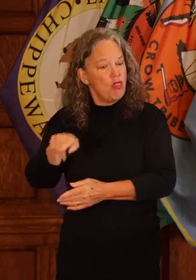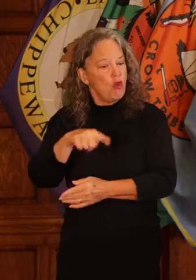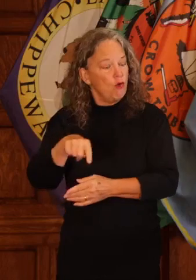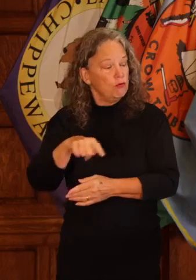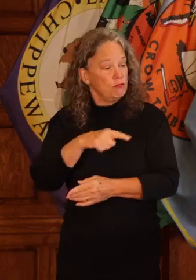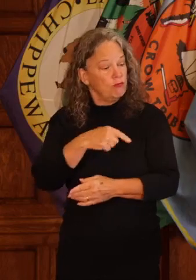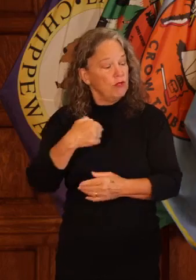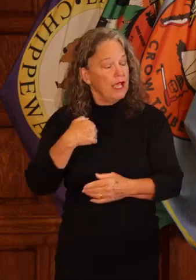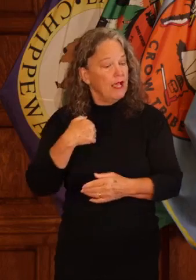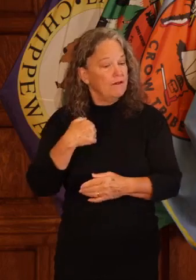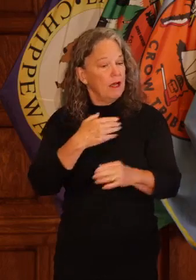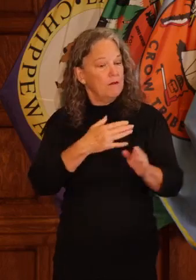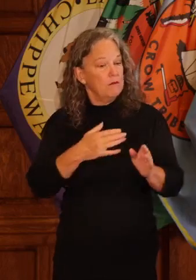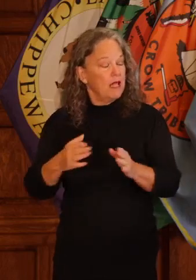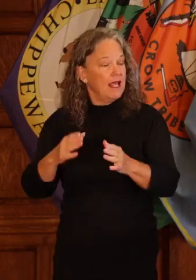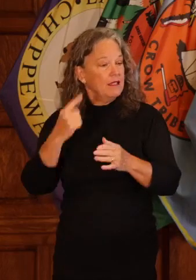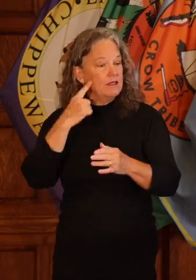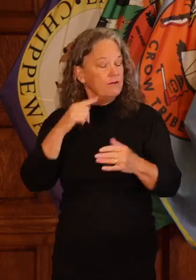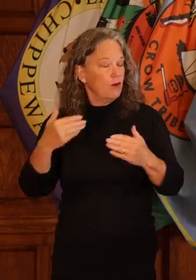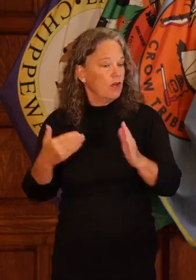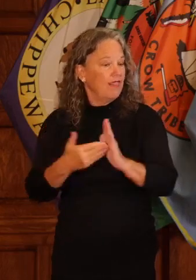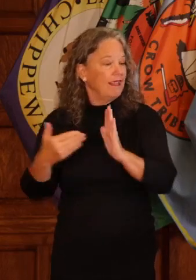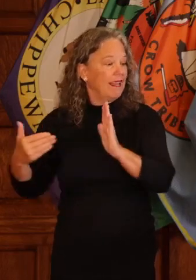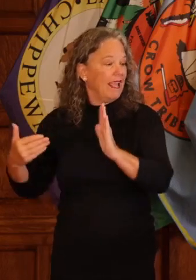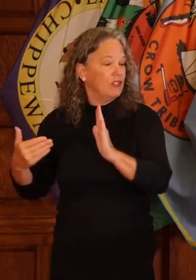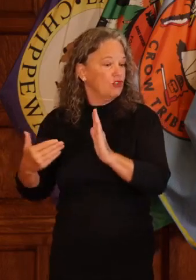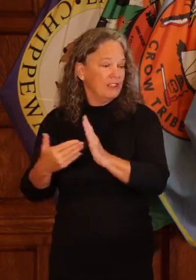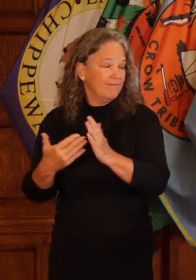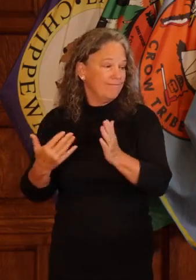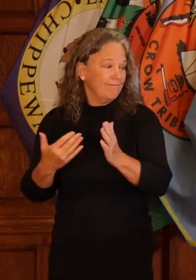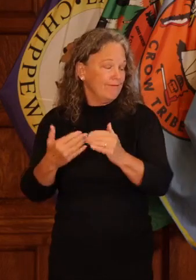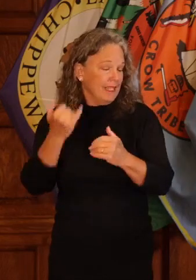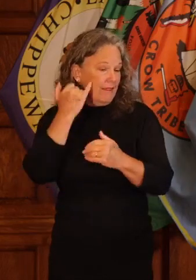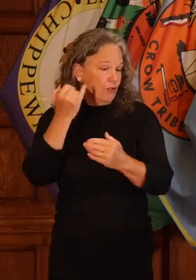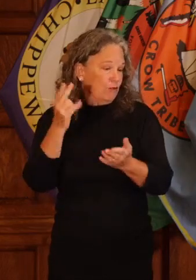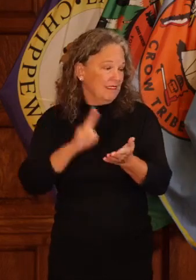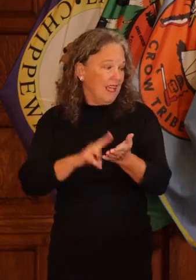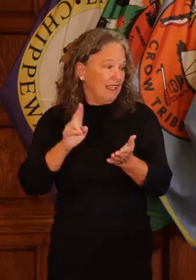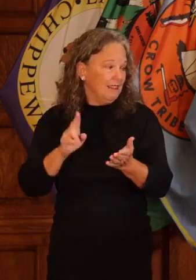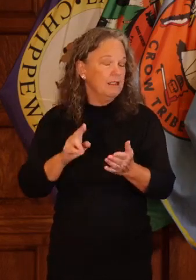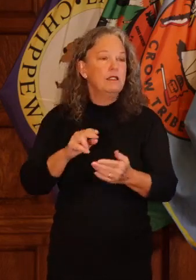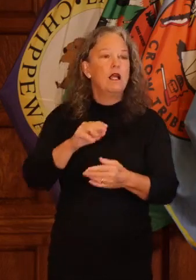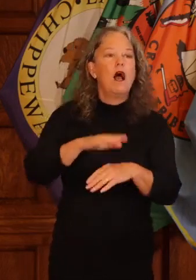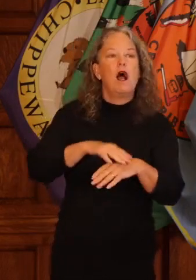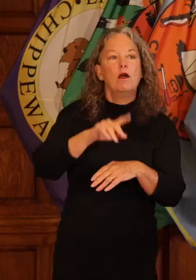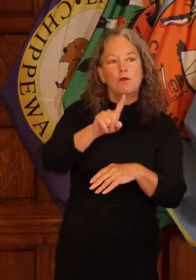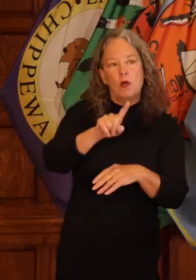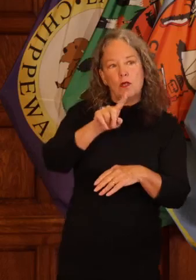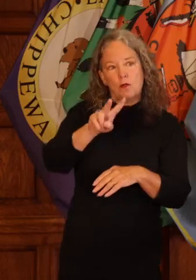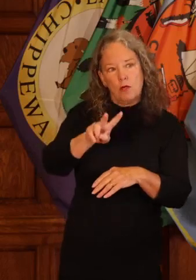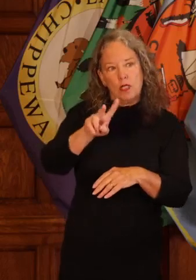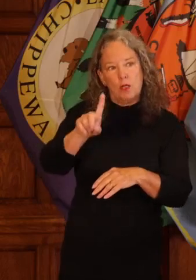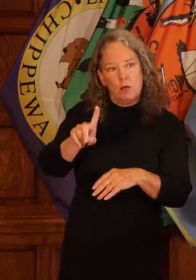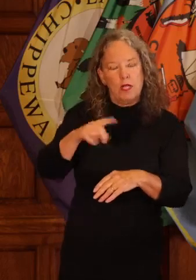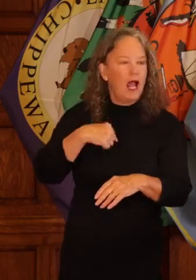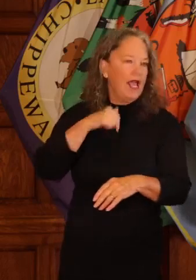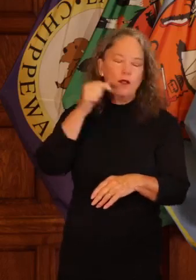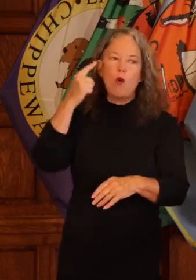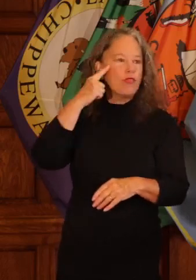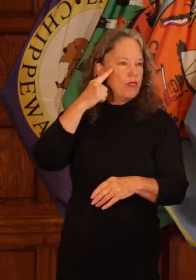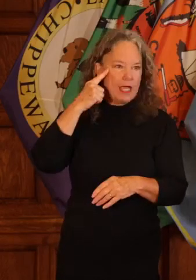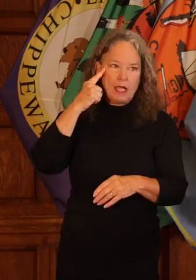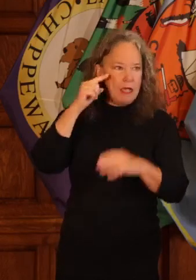around litigation once you sign, if you sign. Well, on 121, I don't think men should be in